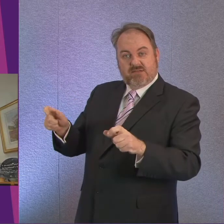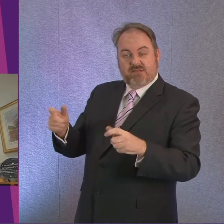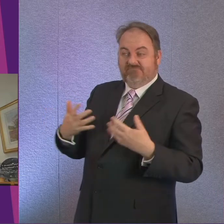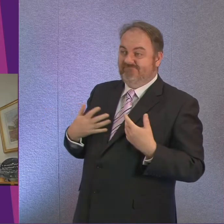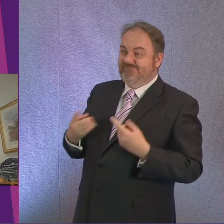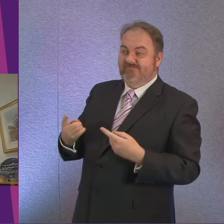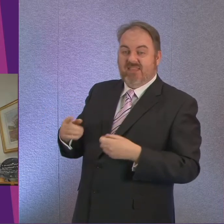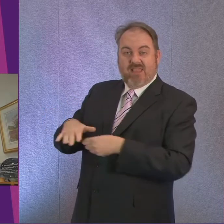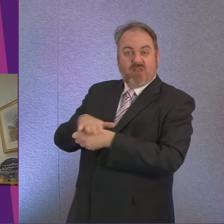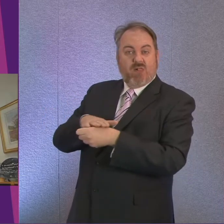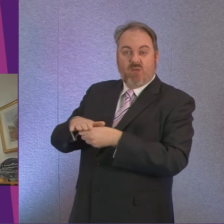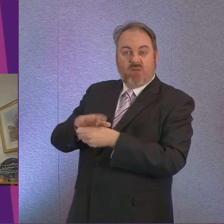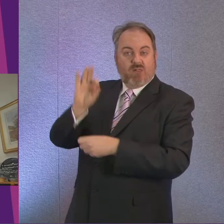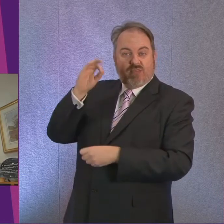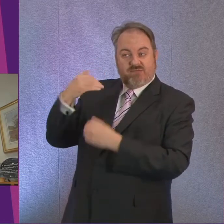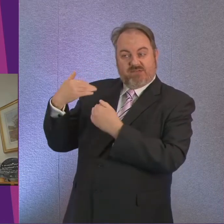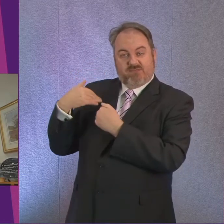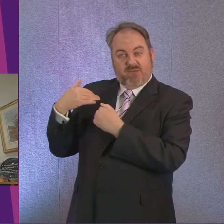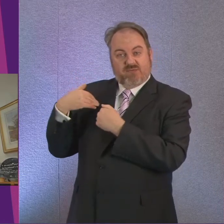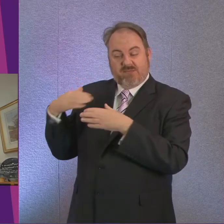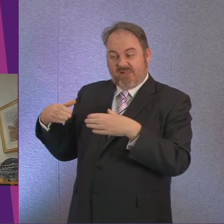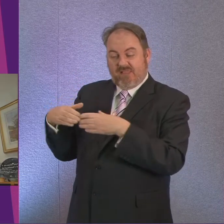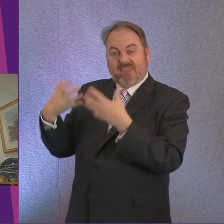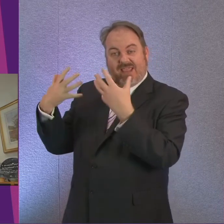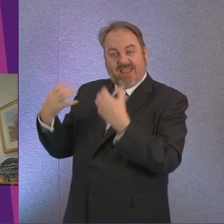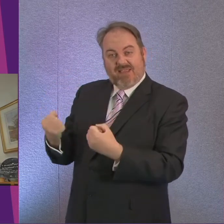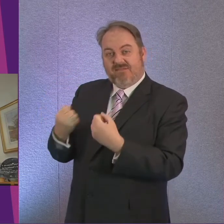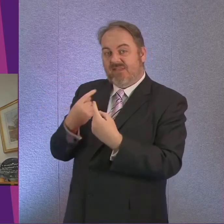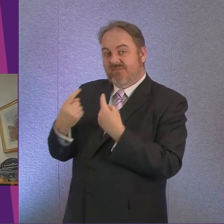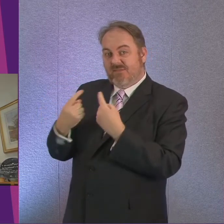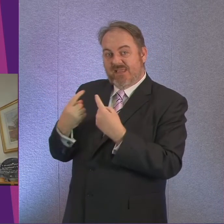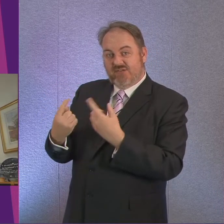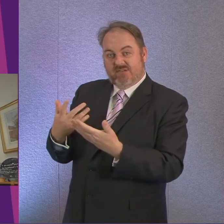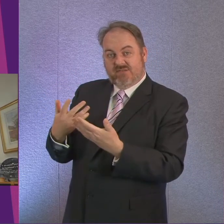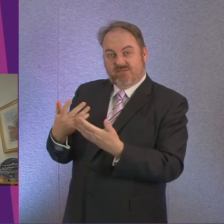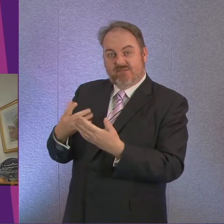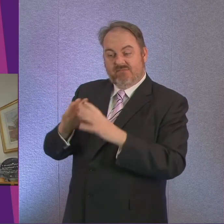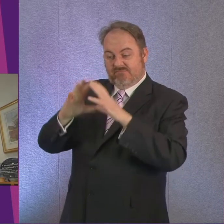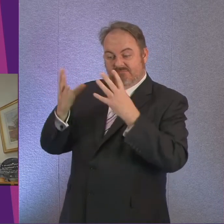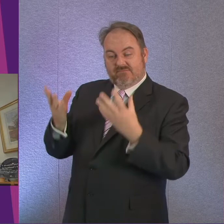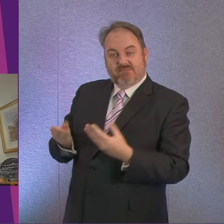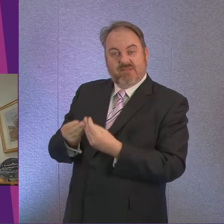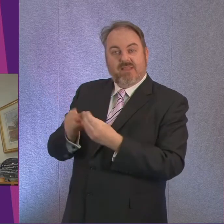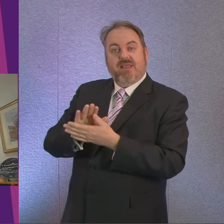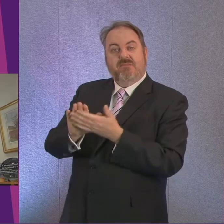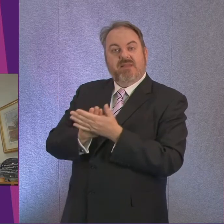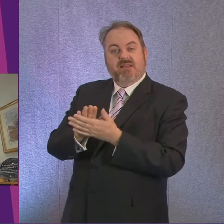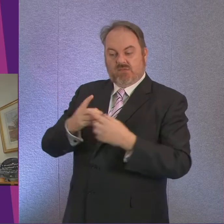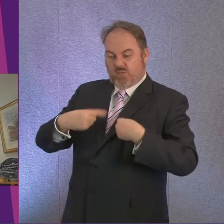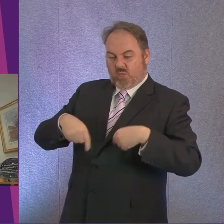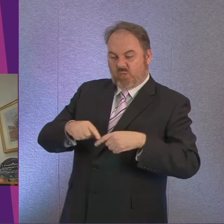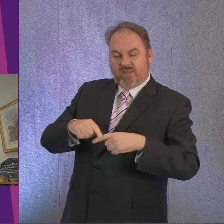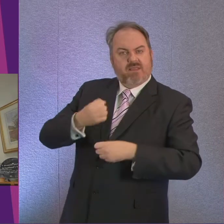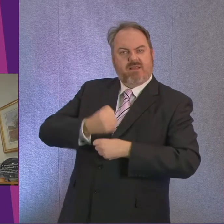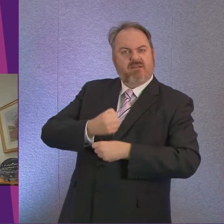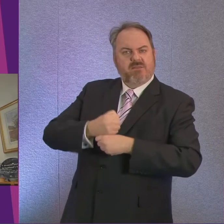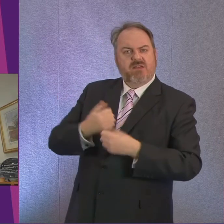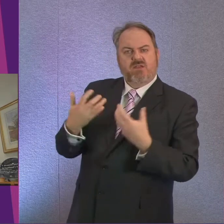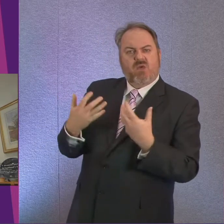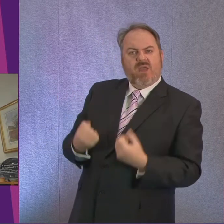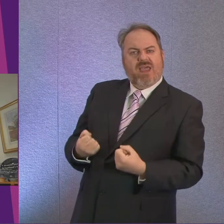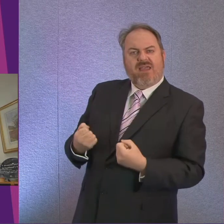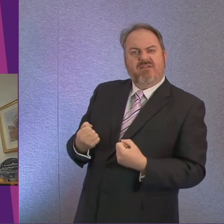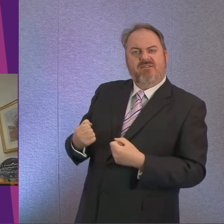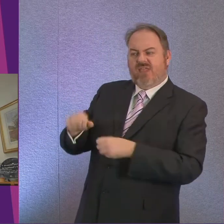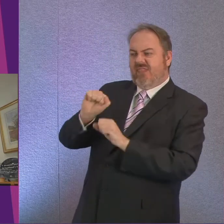are the people who retain the data, and the government does not hold that data, so we don't have that locus